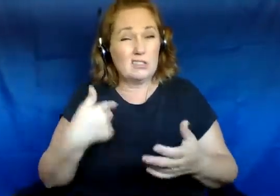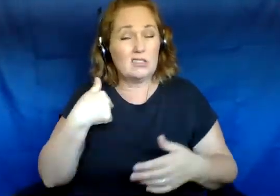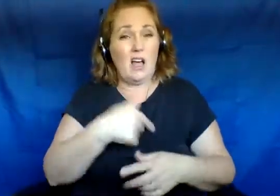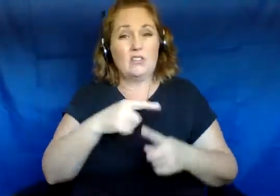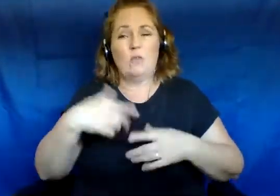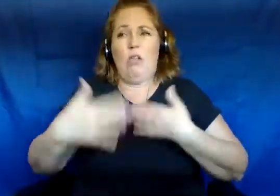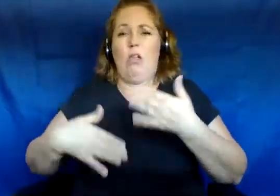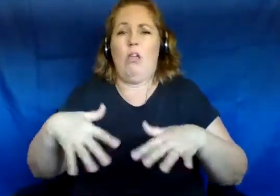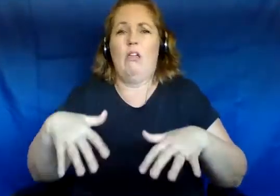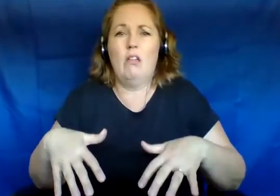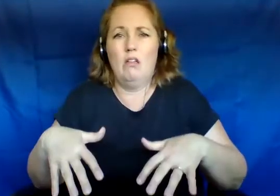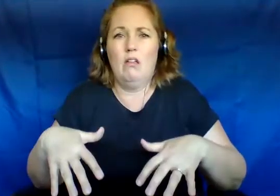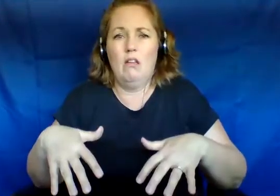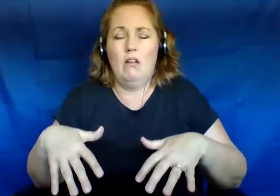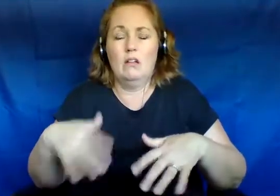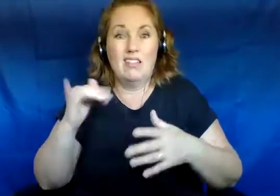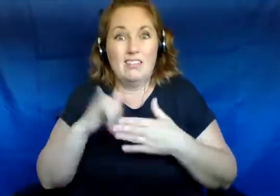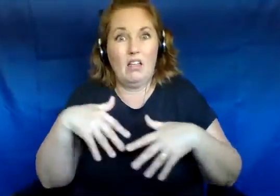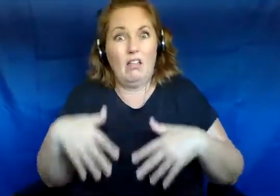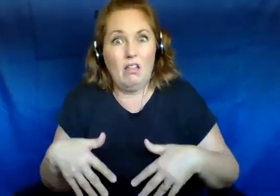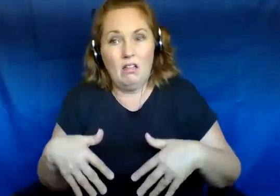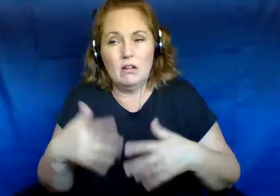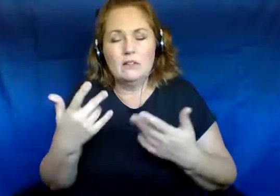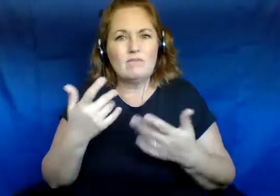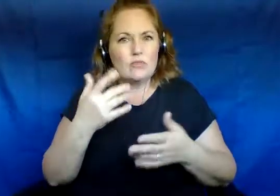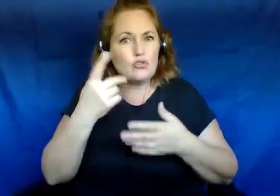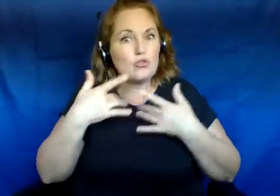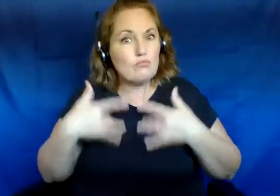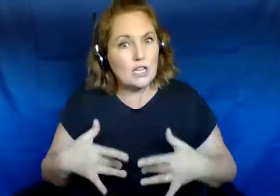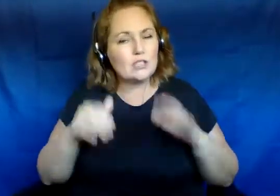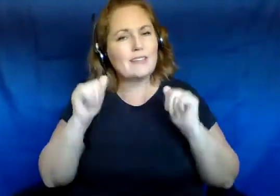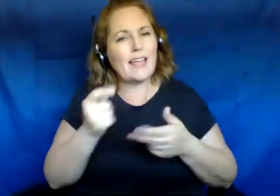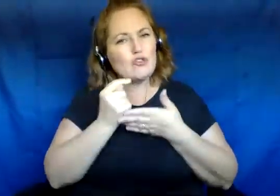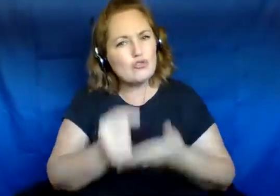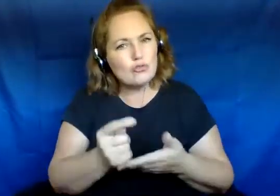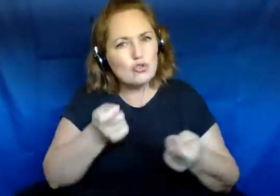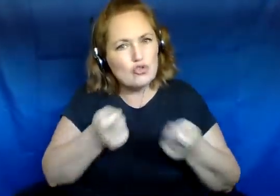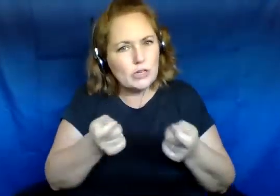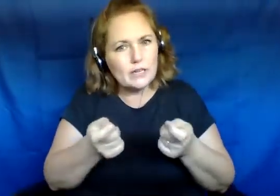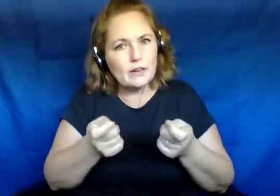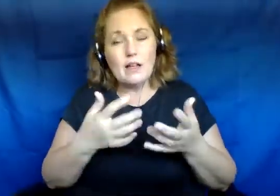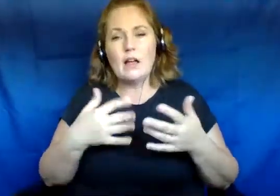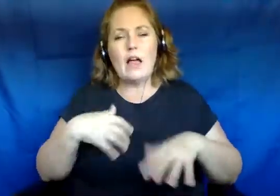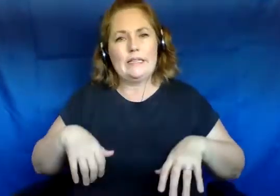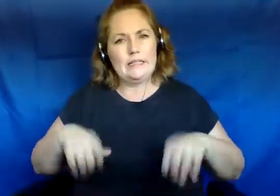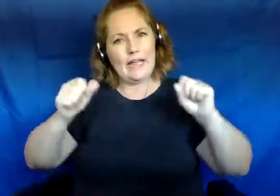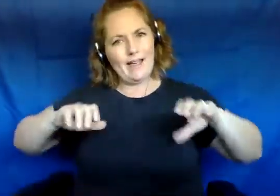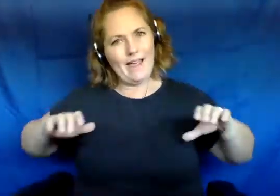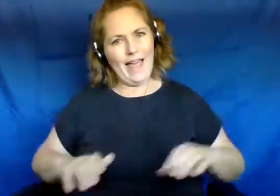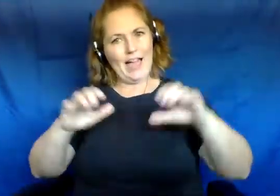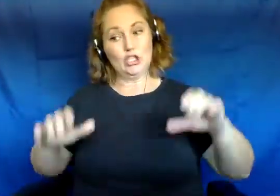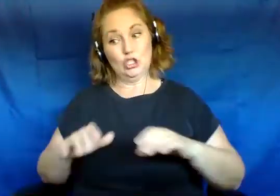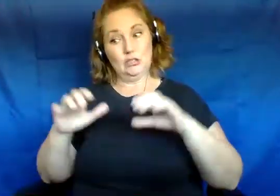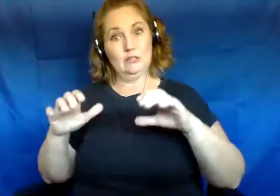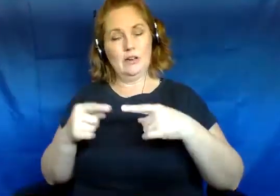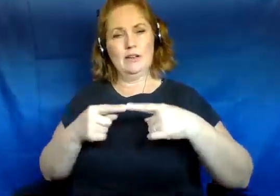And that depression can be treated with me taking actions contrary